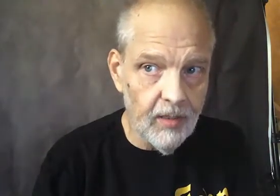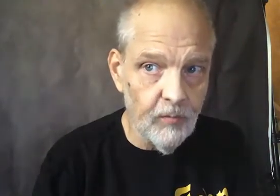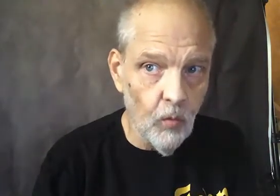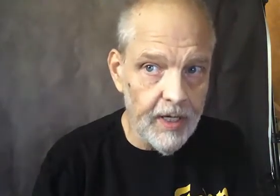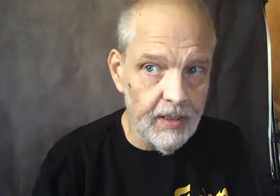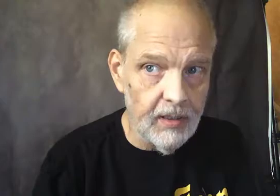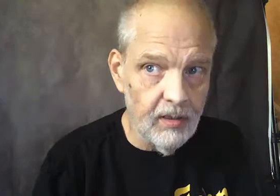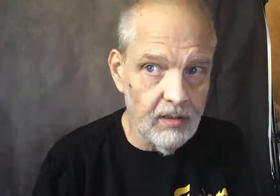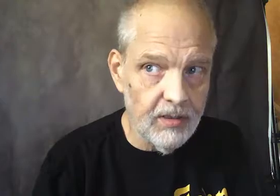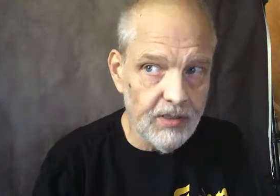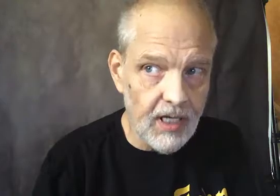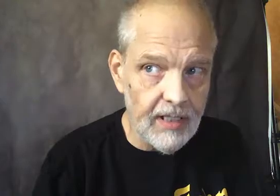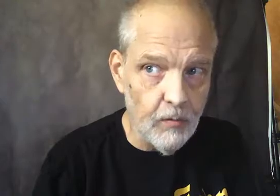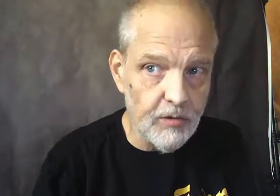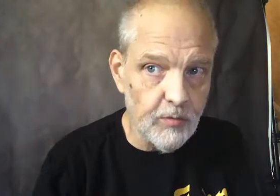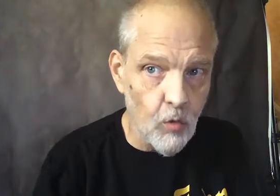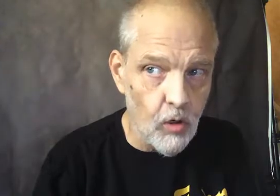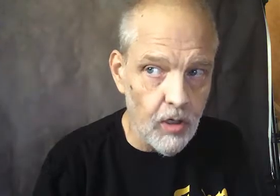even when sign language is more